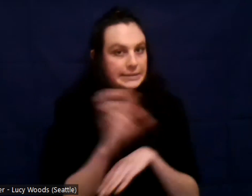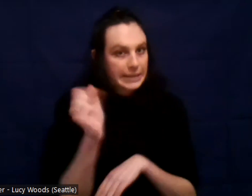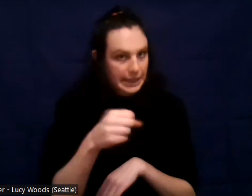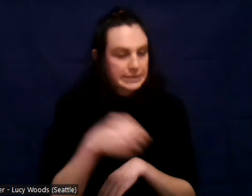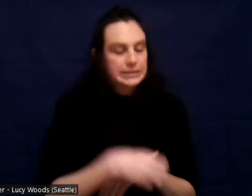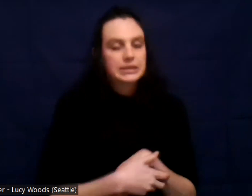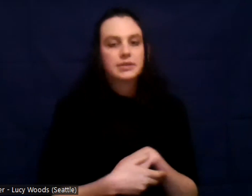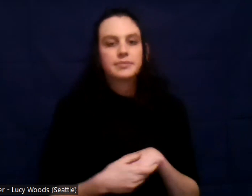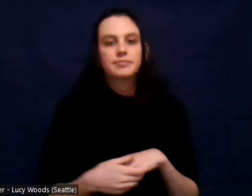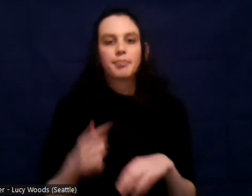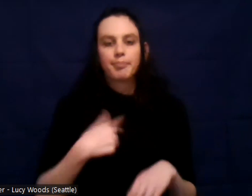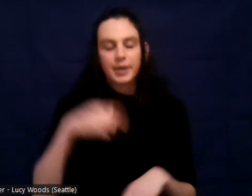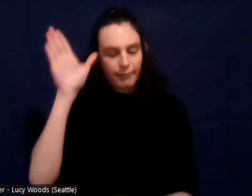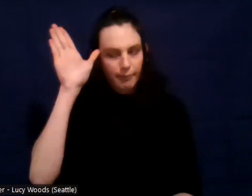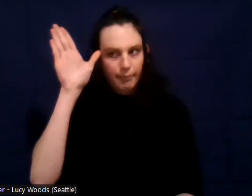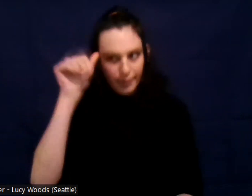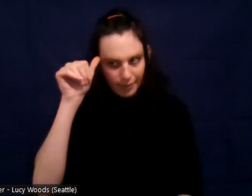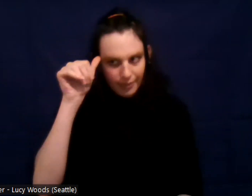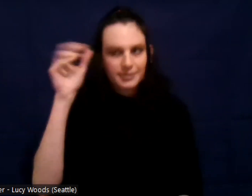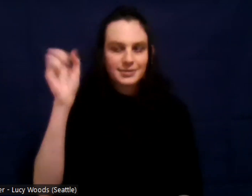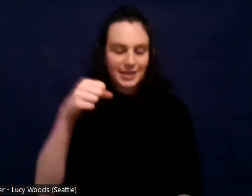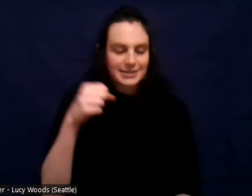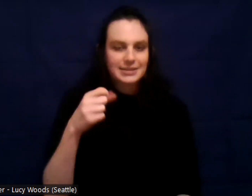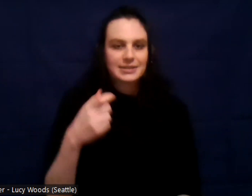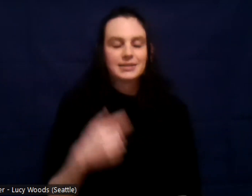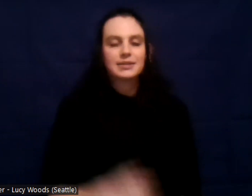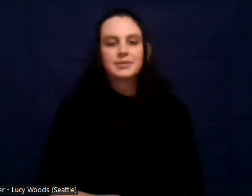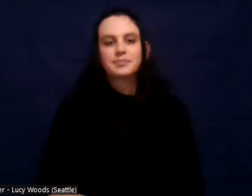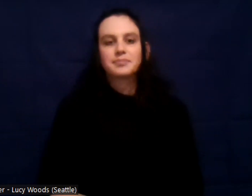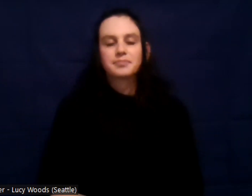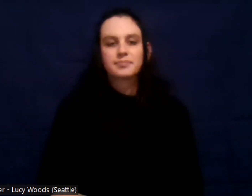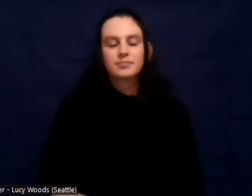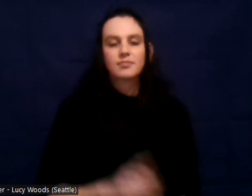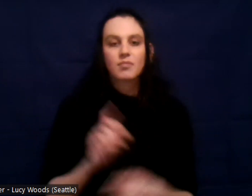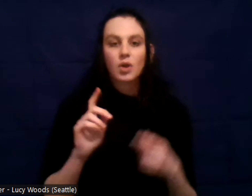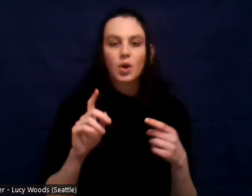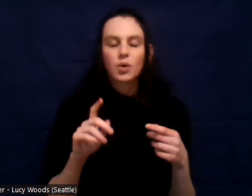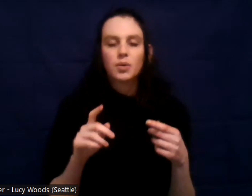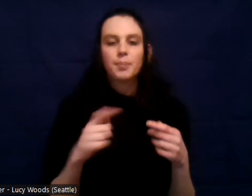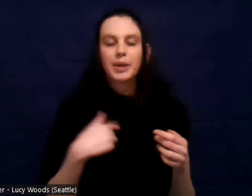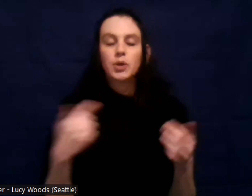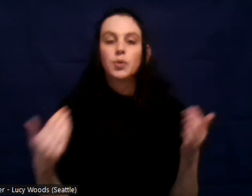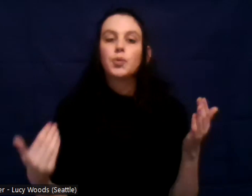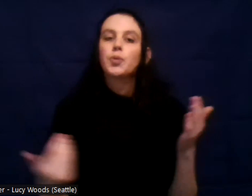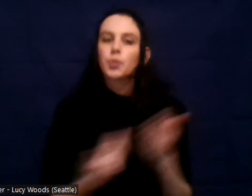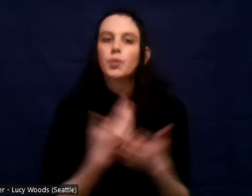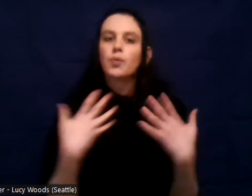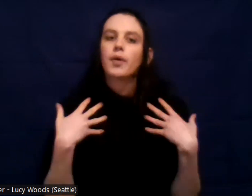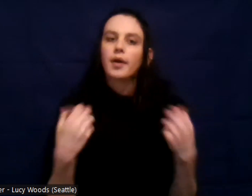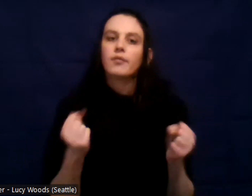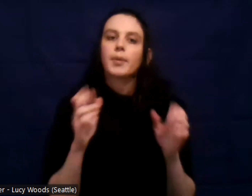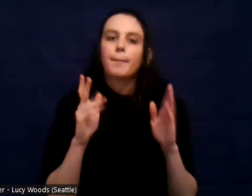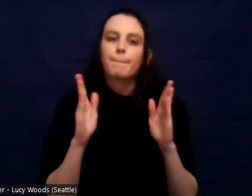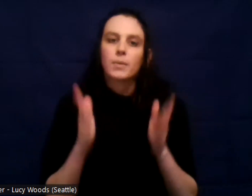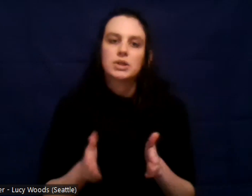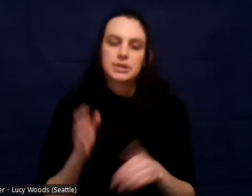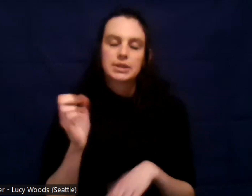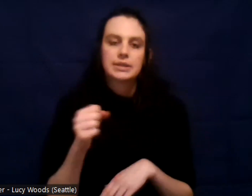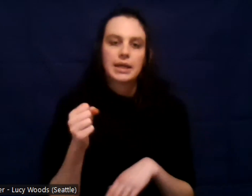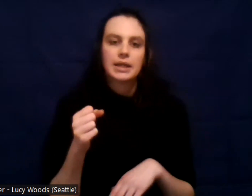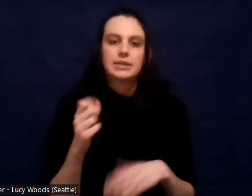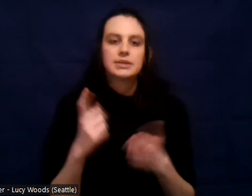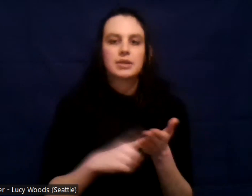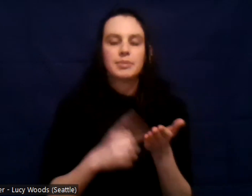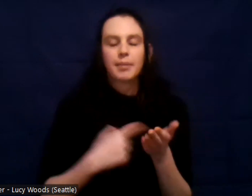I was a hard-headed, newly recovered or recovering person. And sometimes I took the